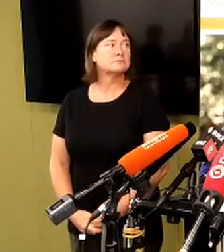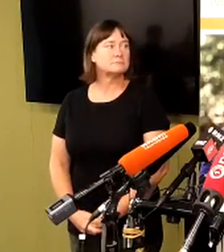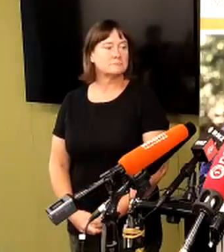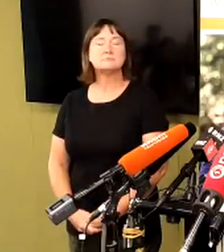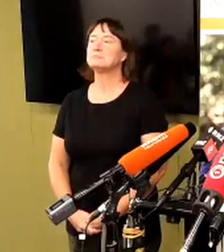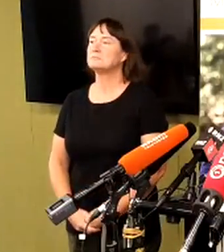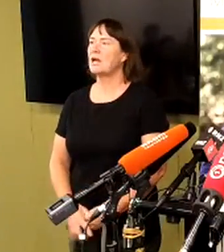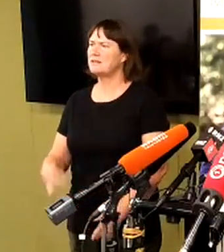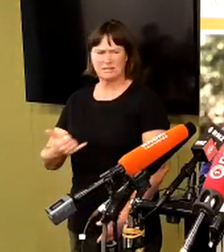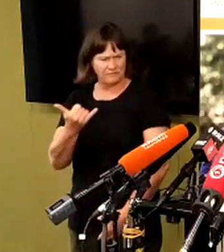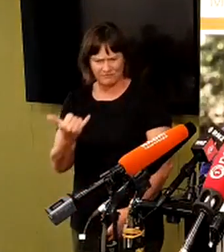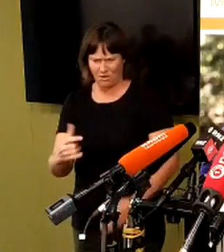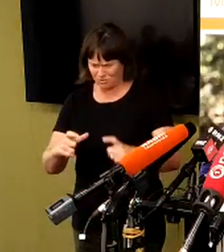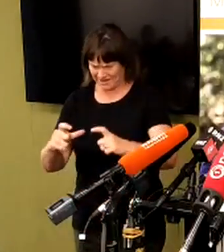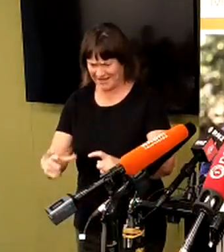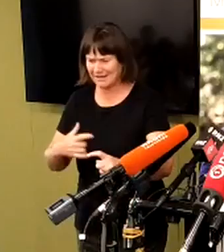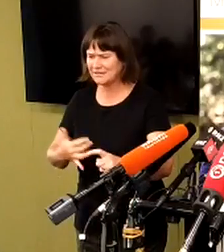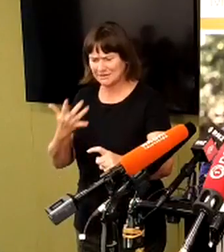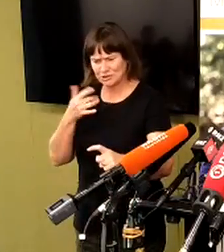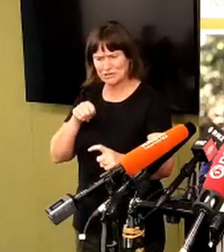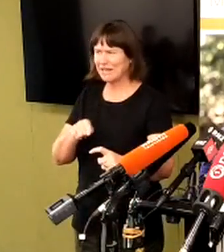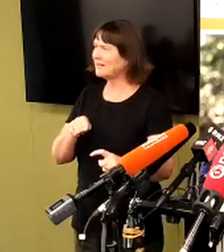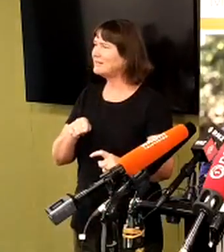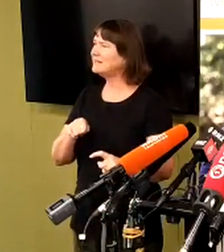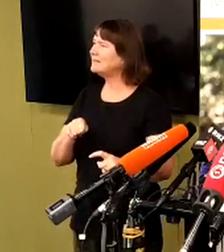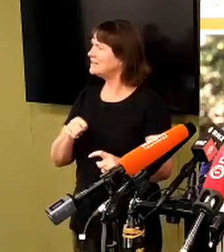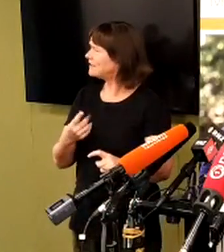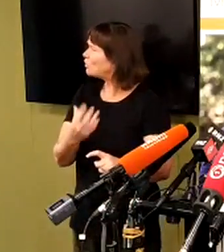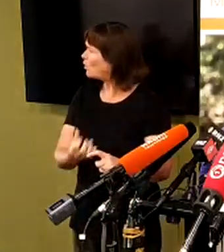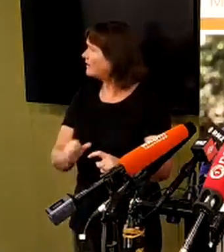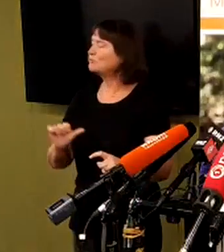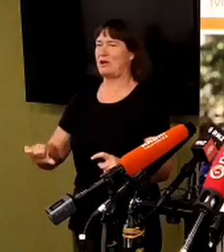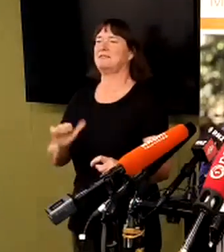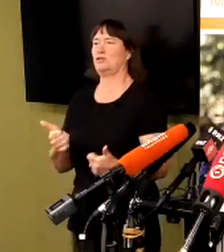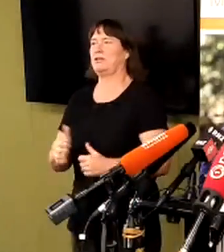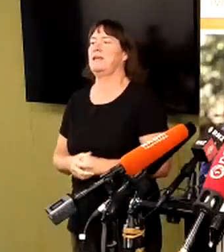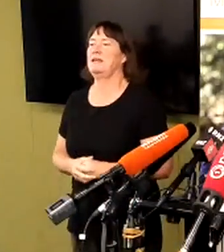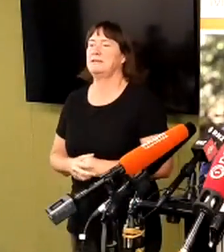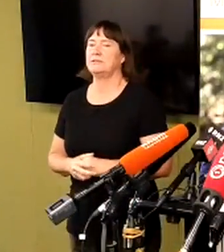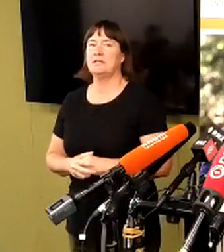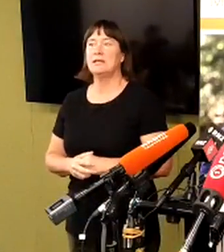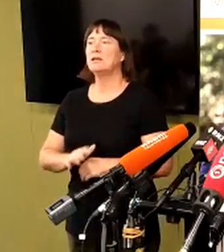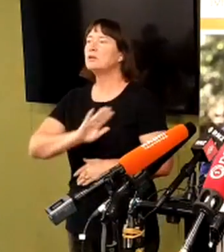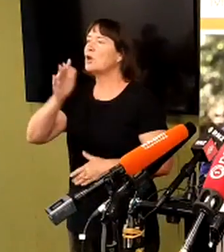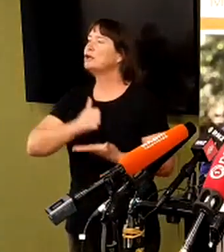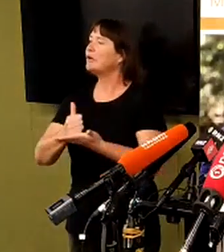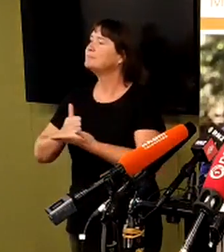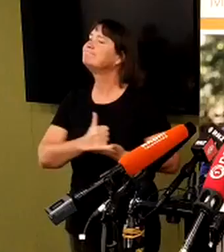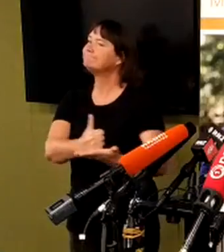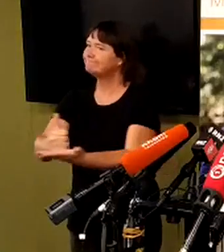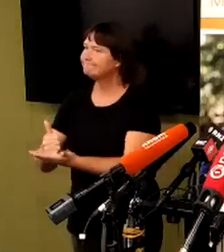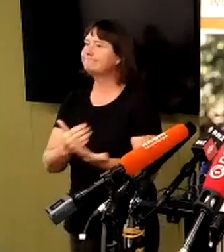Got someone's phone up here. Just checking that's recording. Is it? Okay? Very good. Well, kia ora koutou